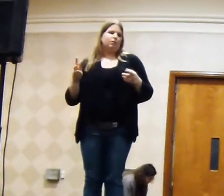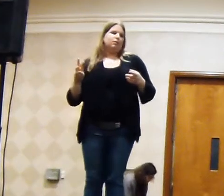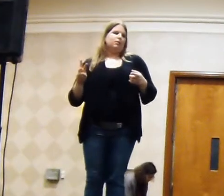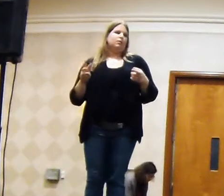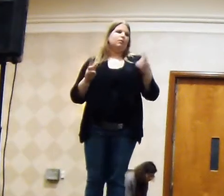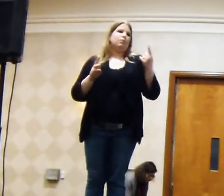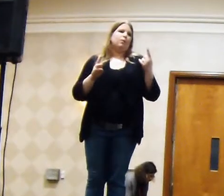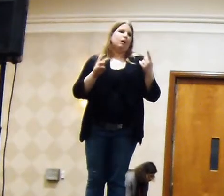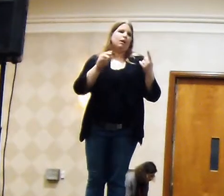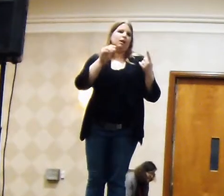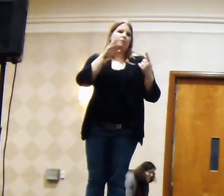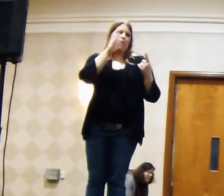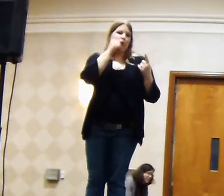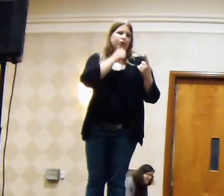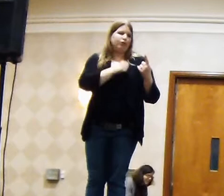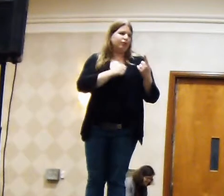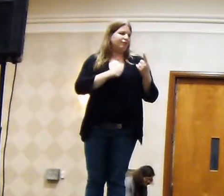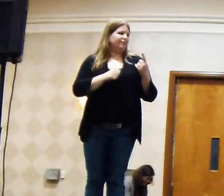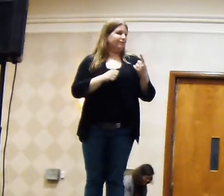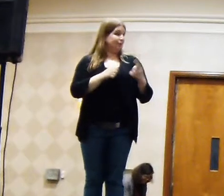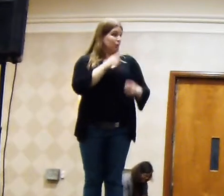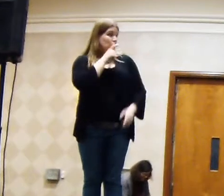Do you know who the father is?